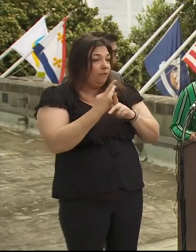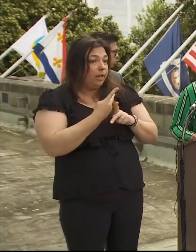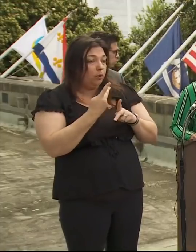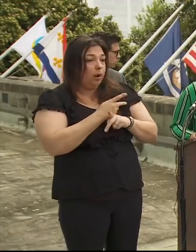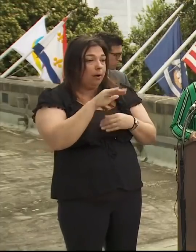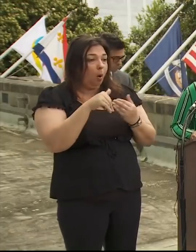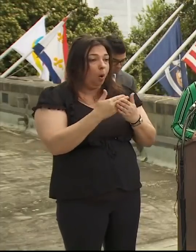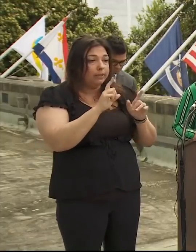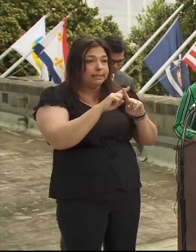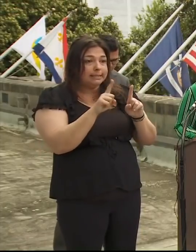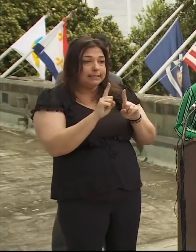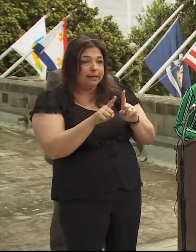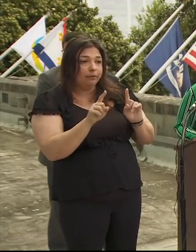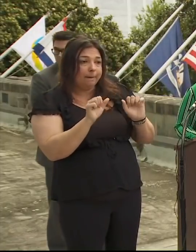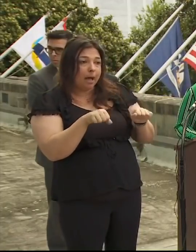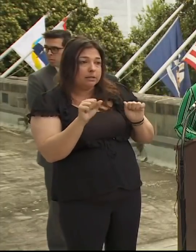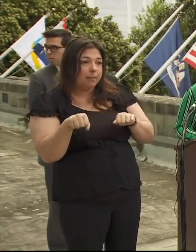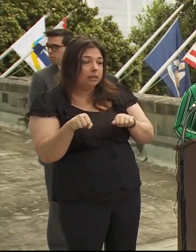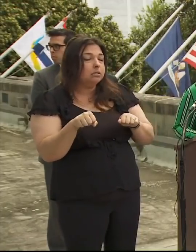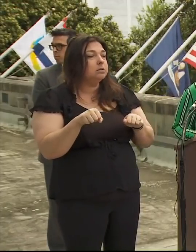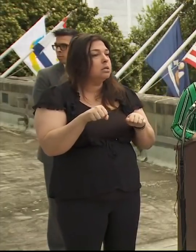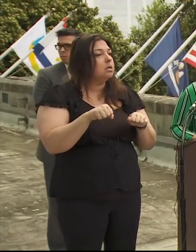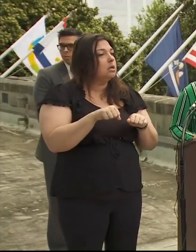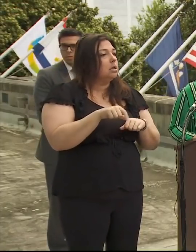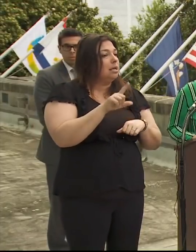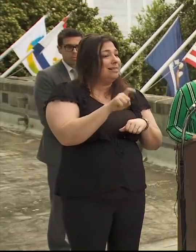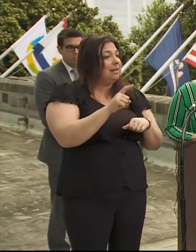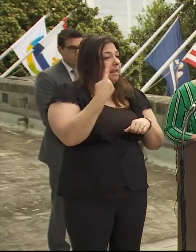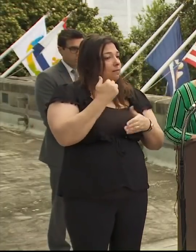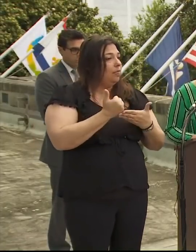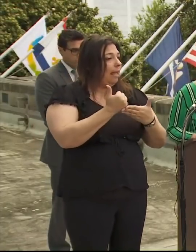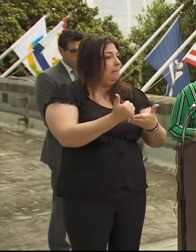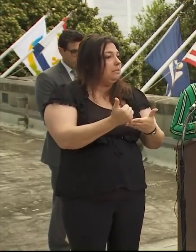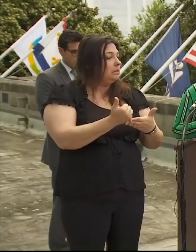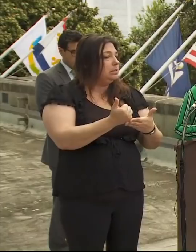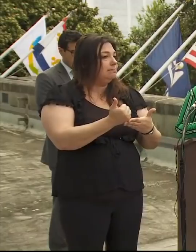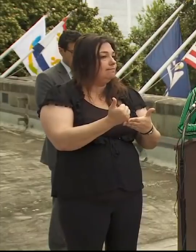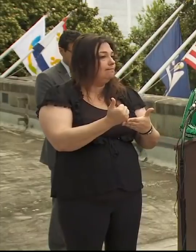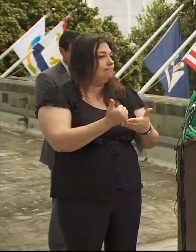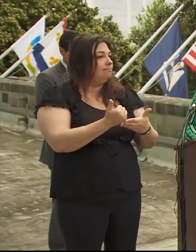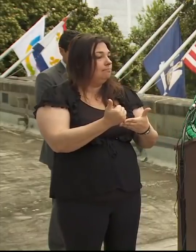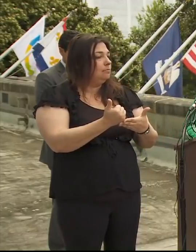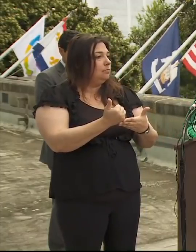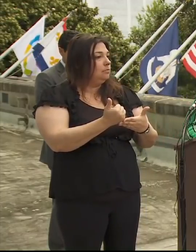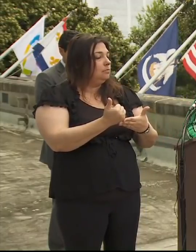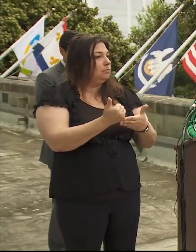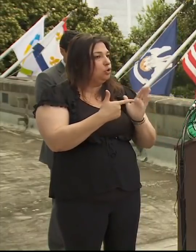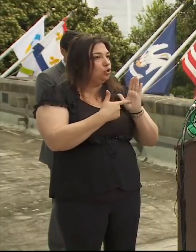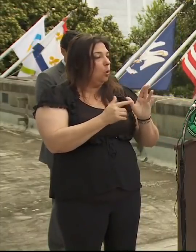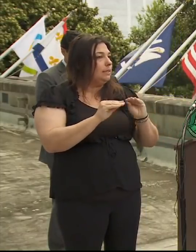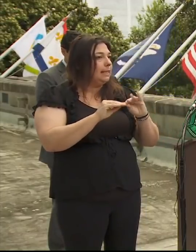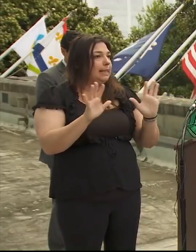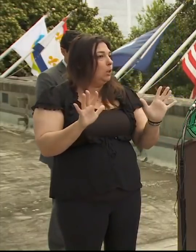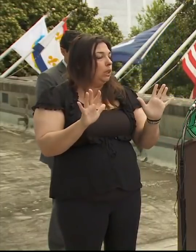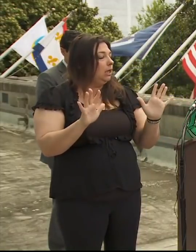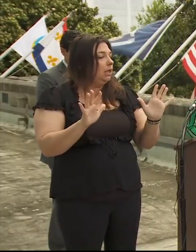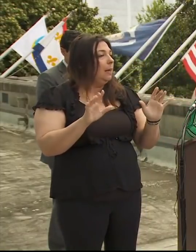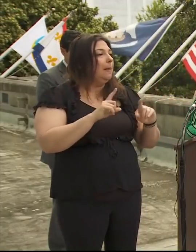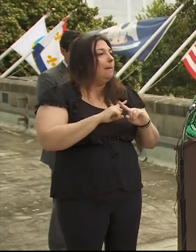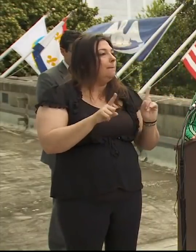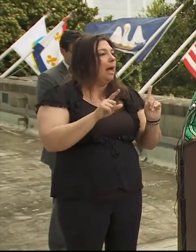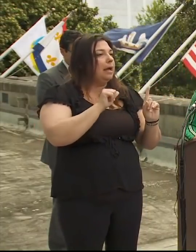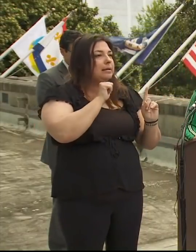these matters, the need for an amnesty to me just speaks to me very loud and clear, but not